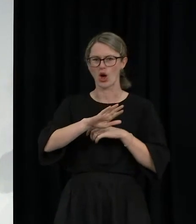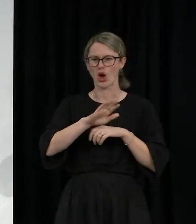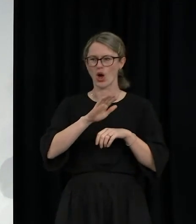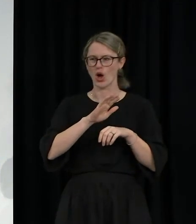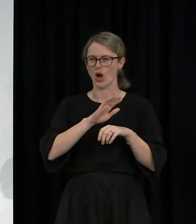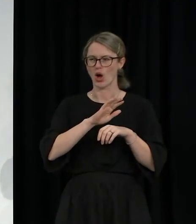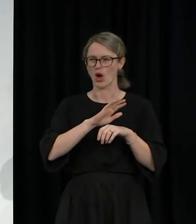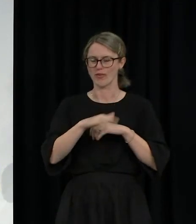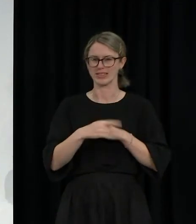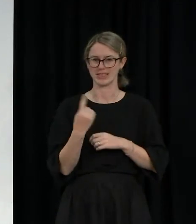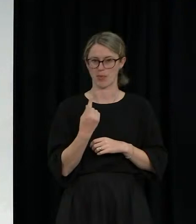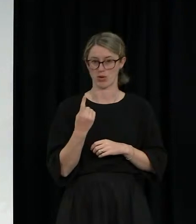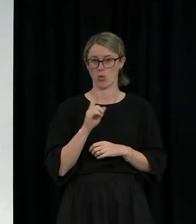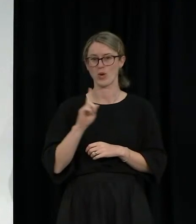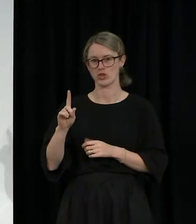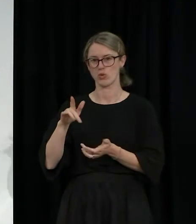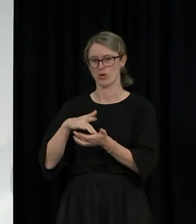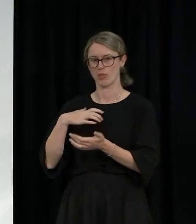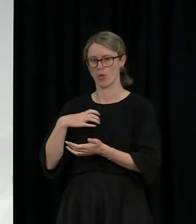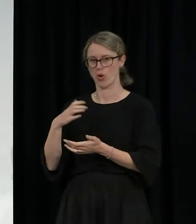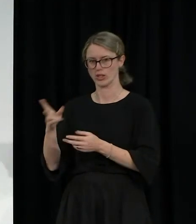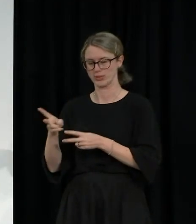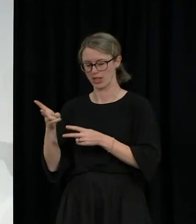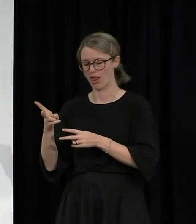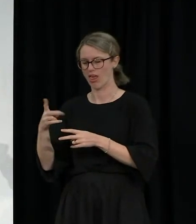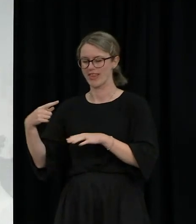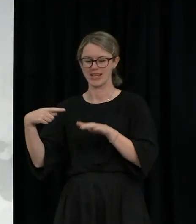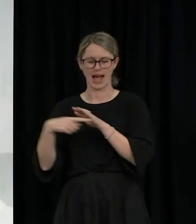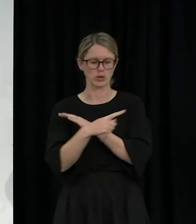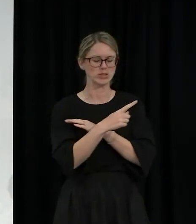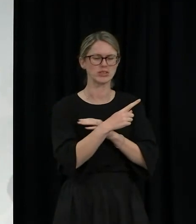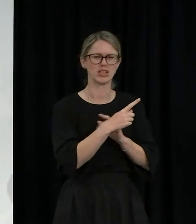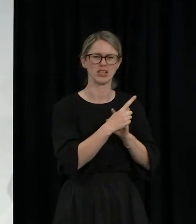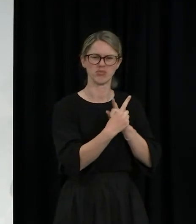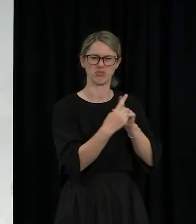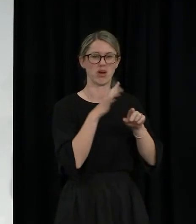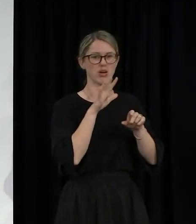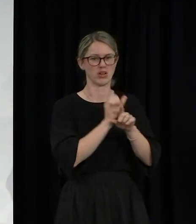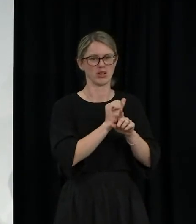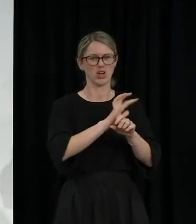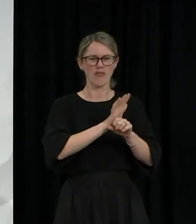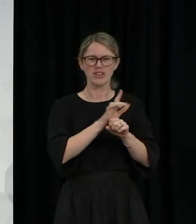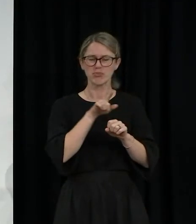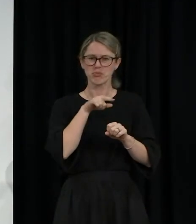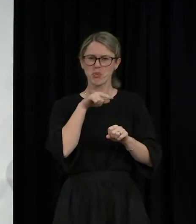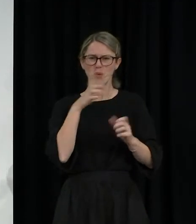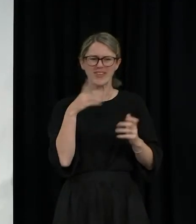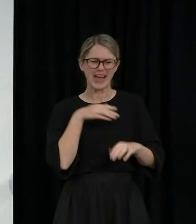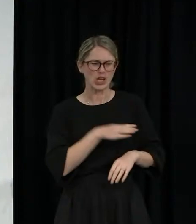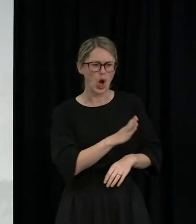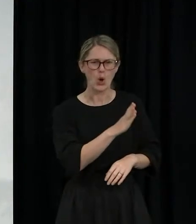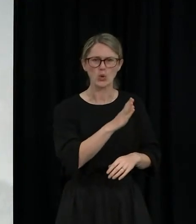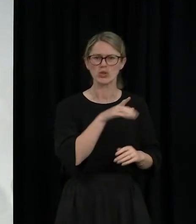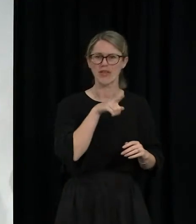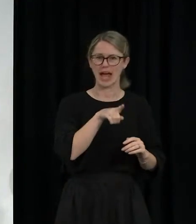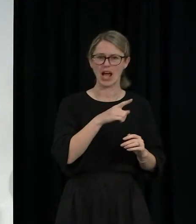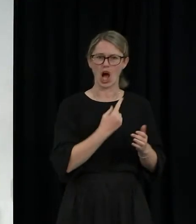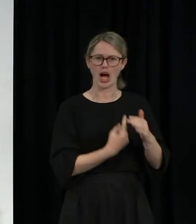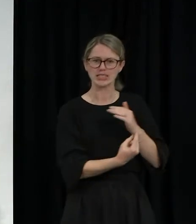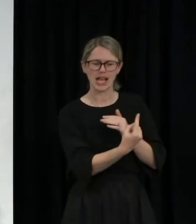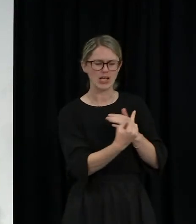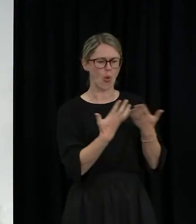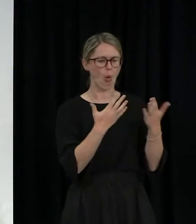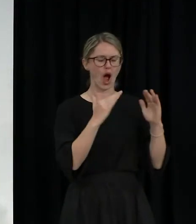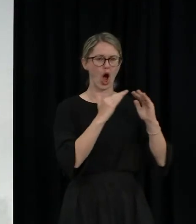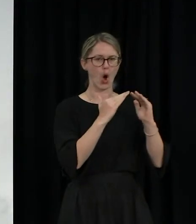that self-discharged yesterday from Middlemore, where did they go to? Did they immediately self-isolate? And do they have any close contacts at